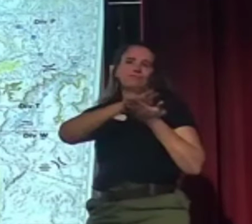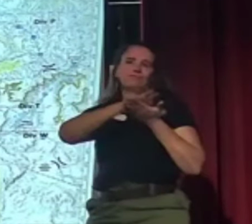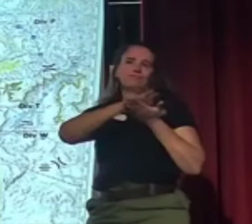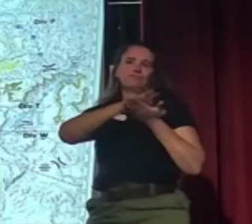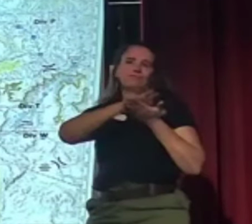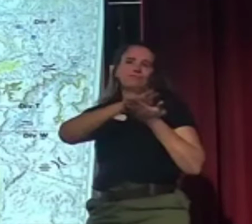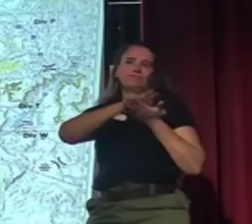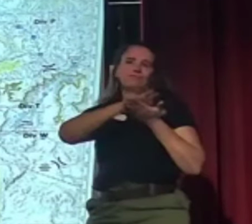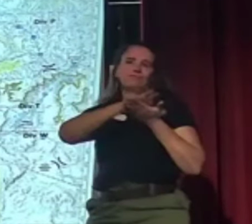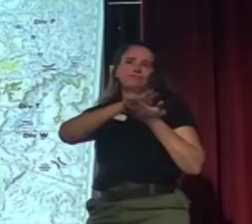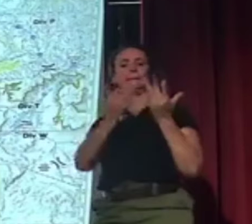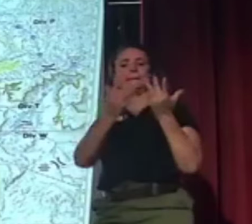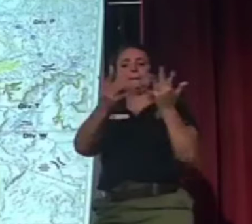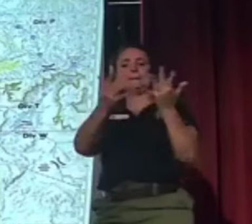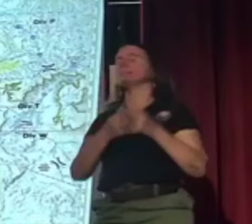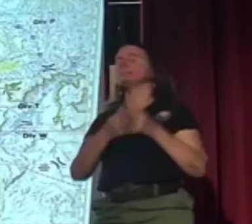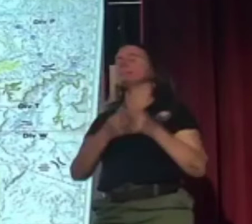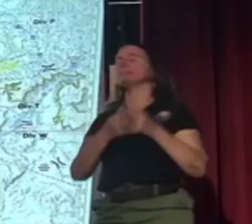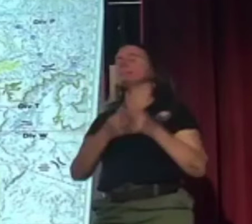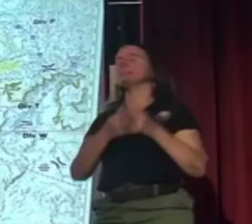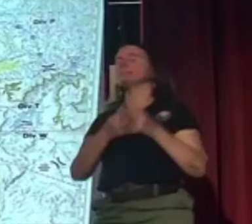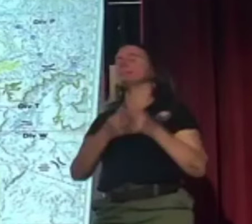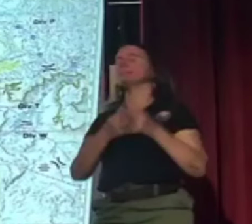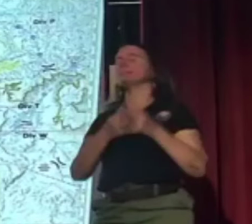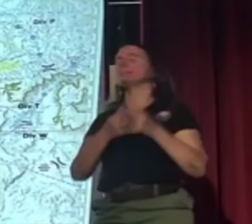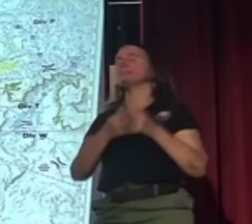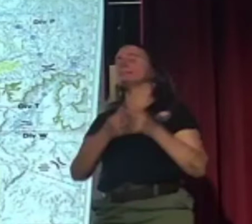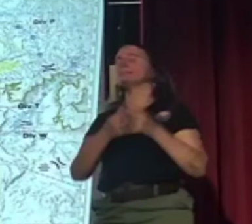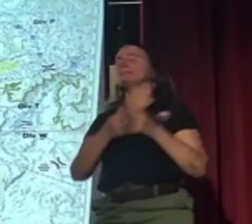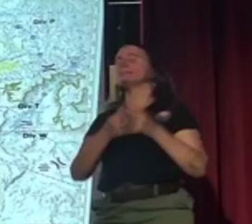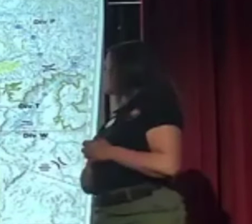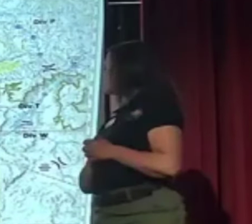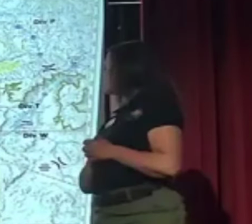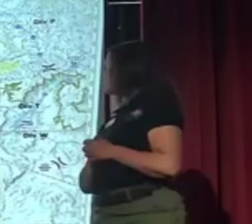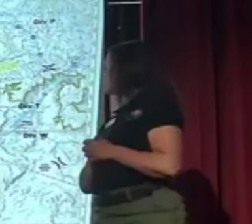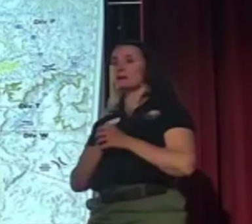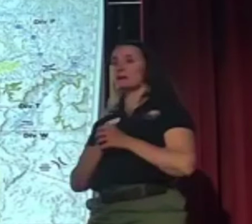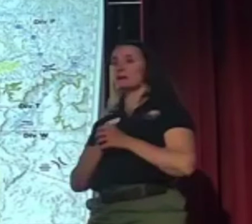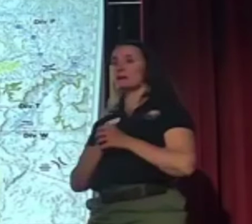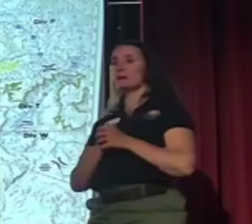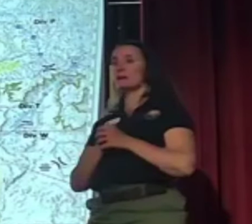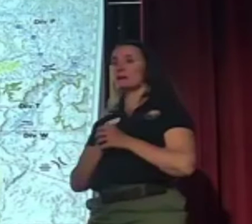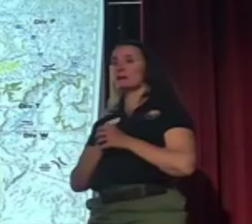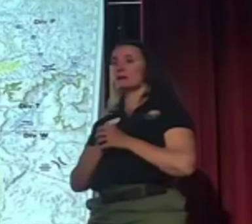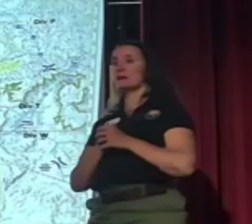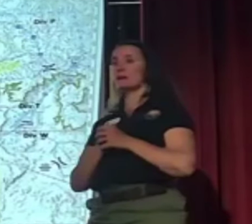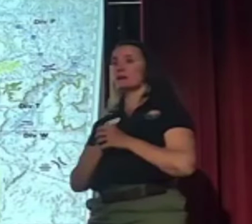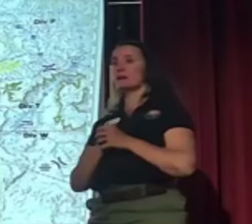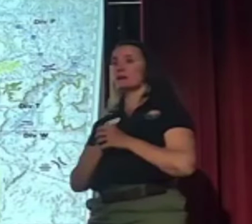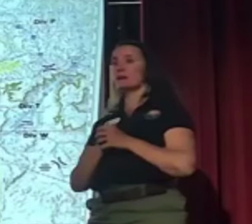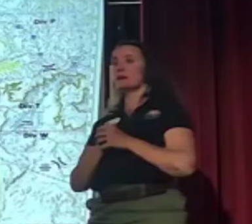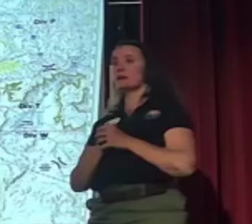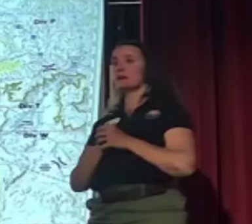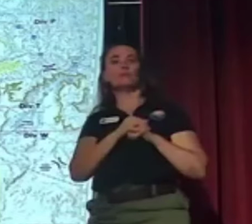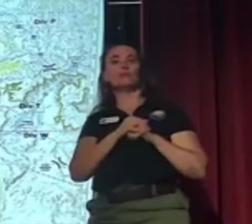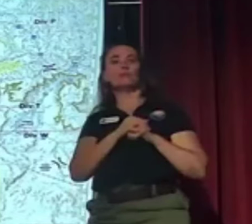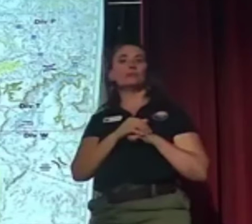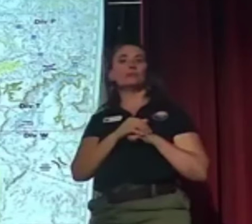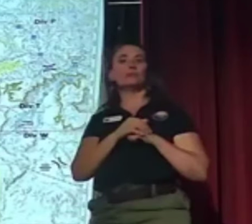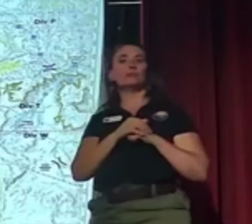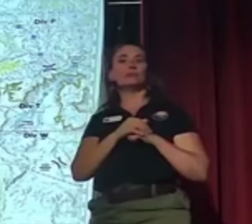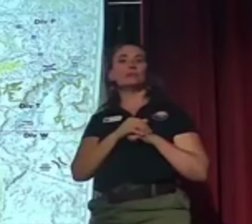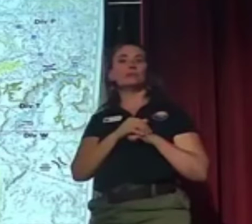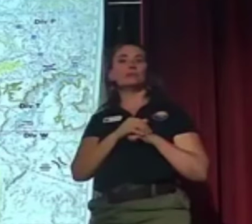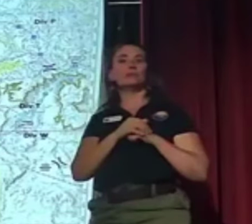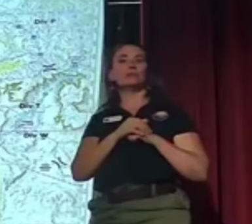success. Fire activity continues to advance, albeit pulsing, so it's not a